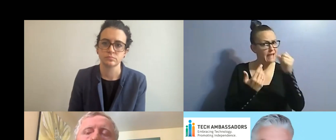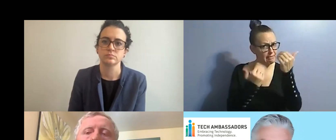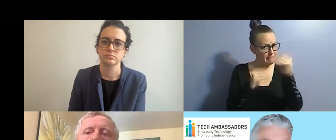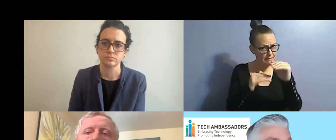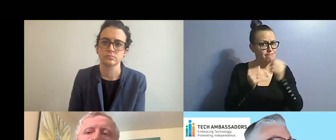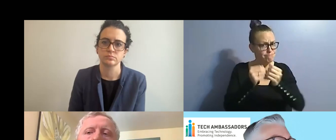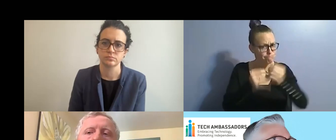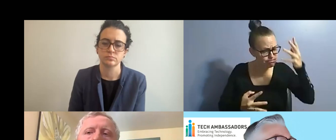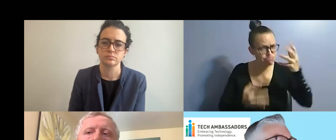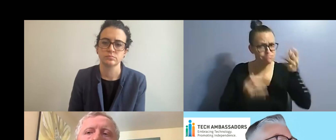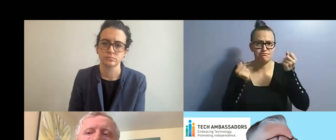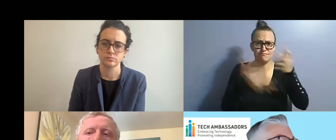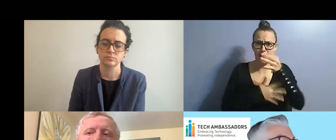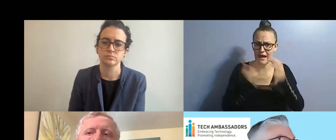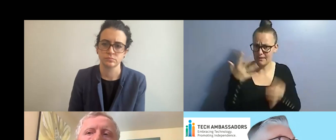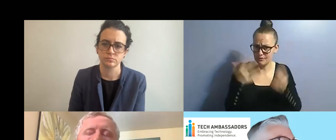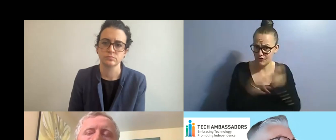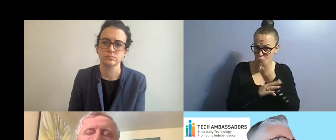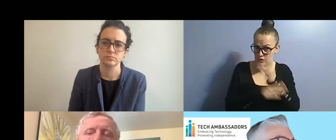Seeing